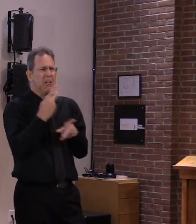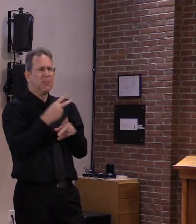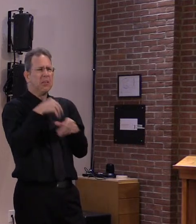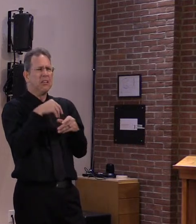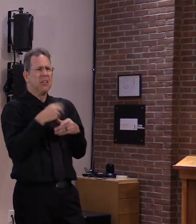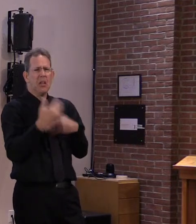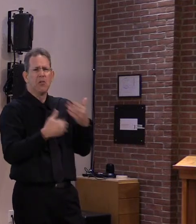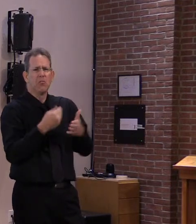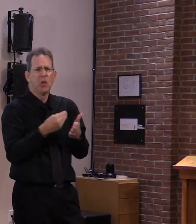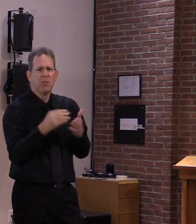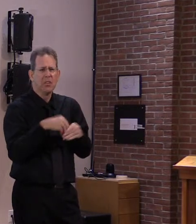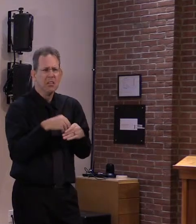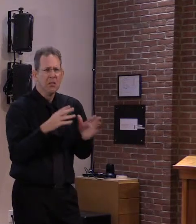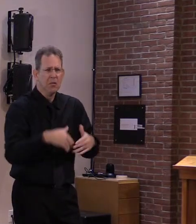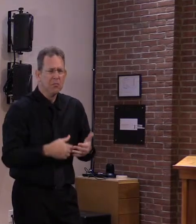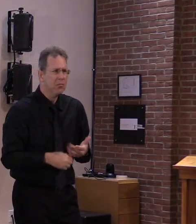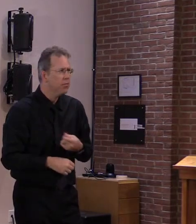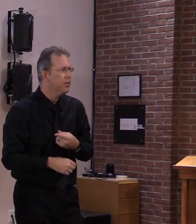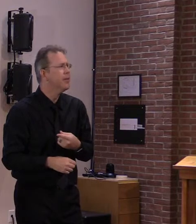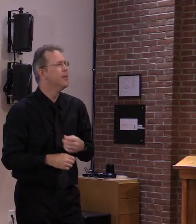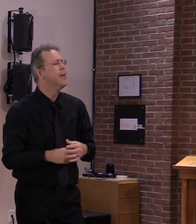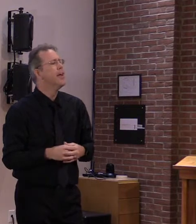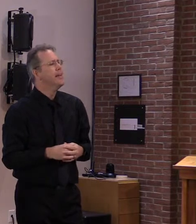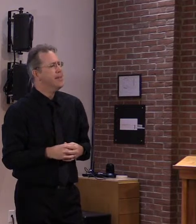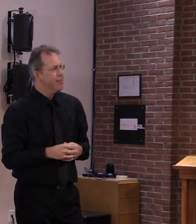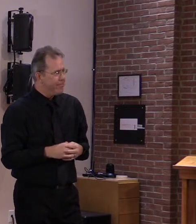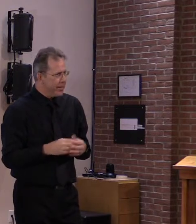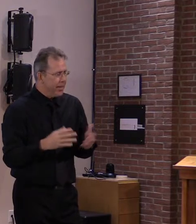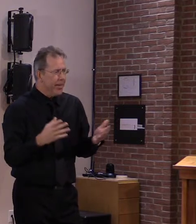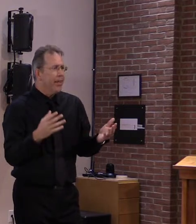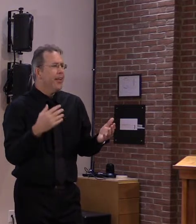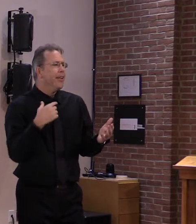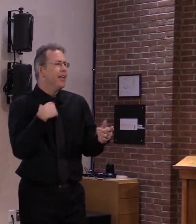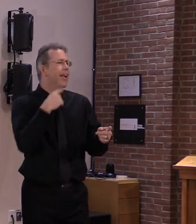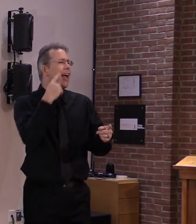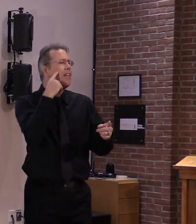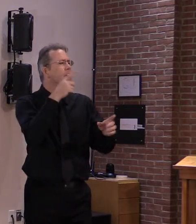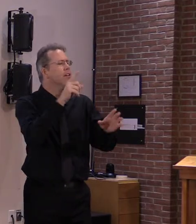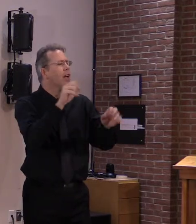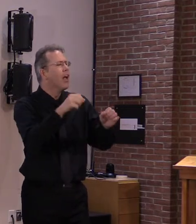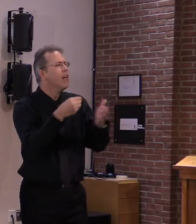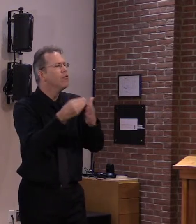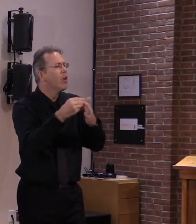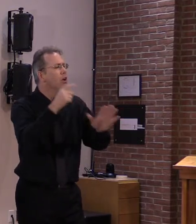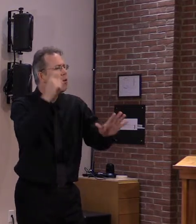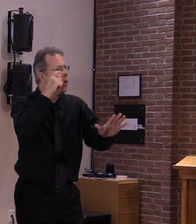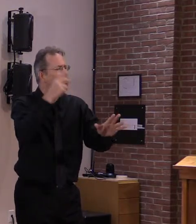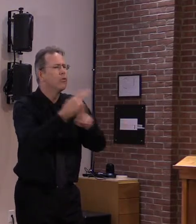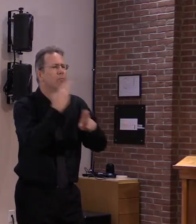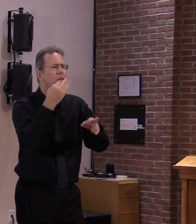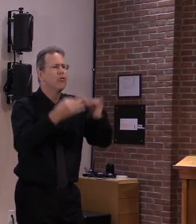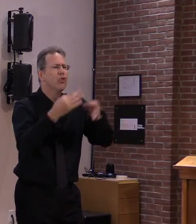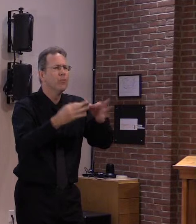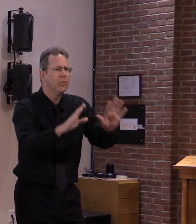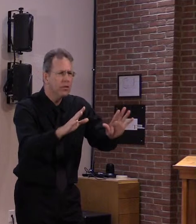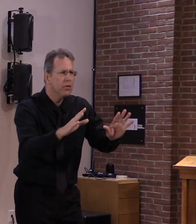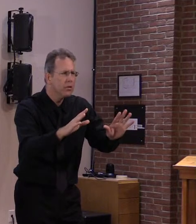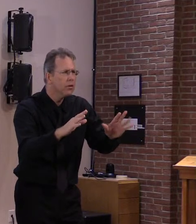we're seeing in nursing homes and other long-term care facilities. This is causing more patient illnesses